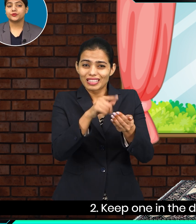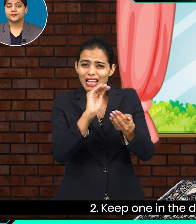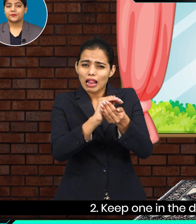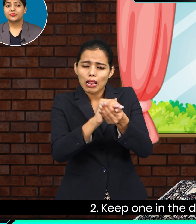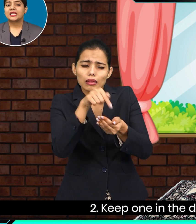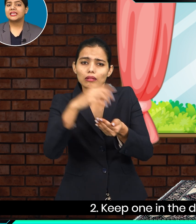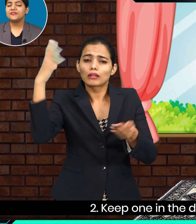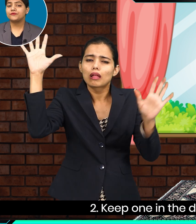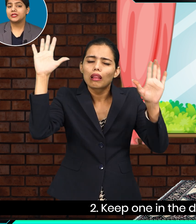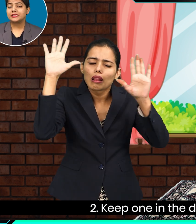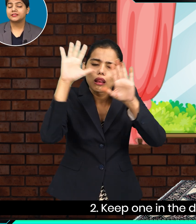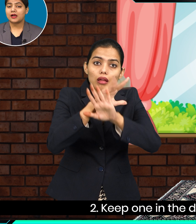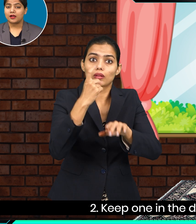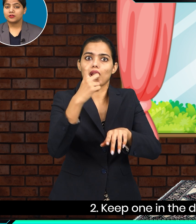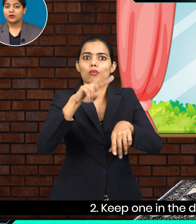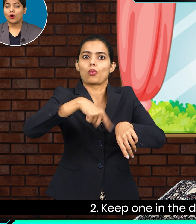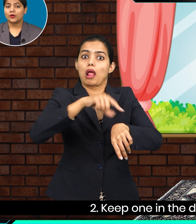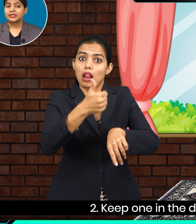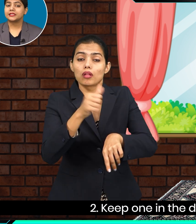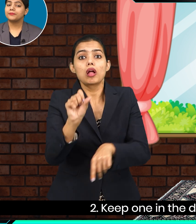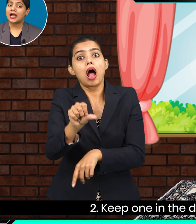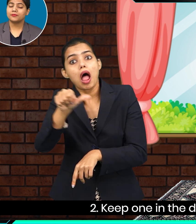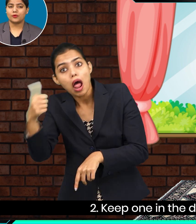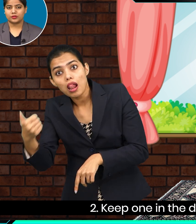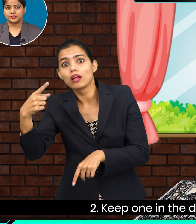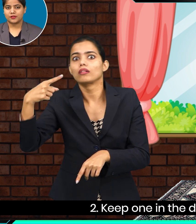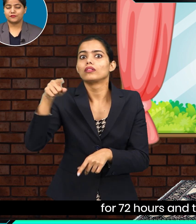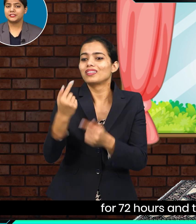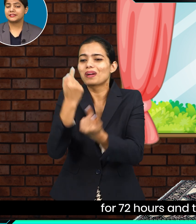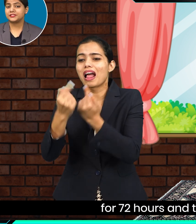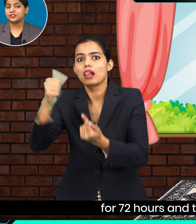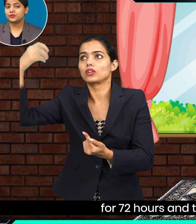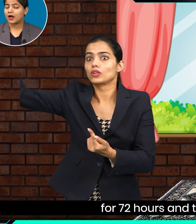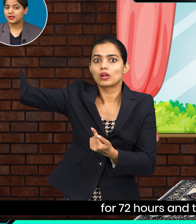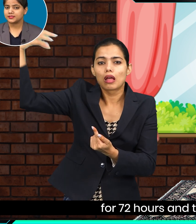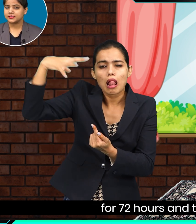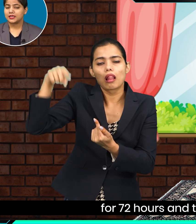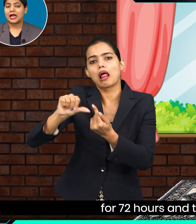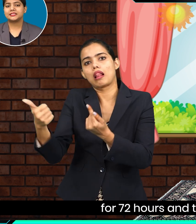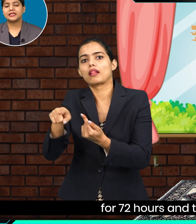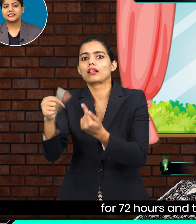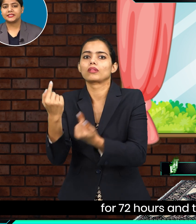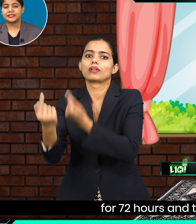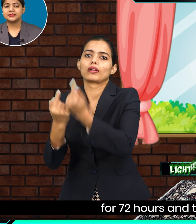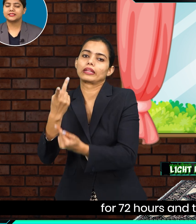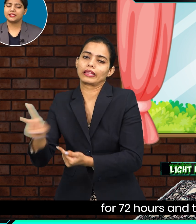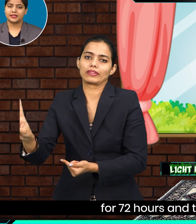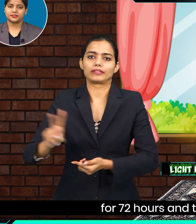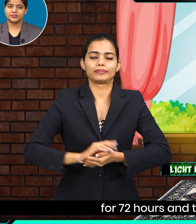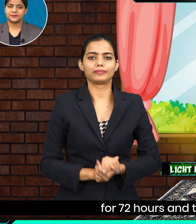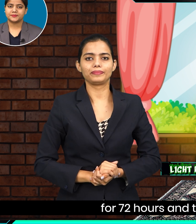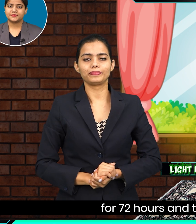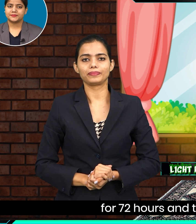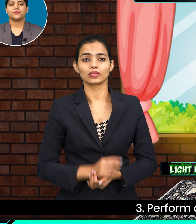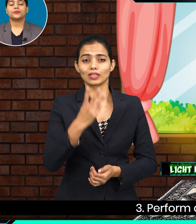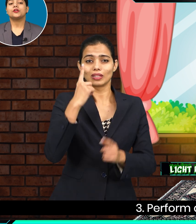Number 2. Keep one in the dark or in a black box for 72 hours and the other in